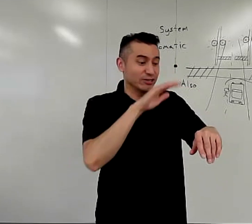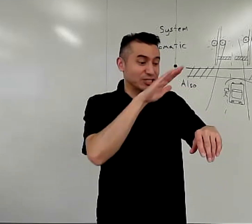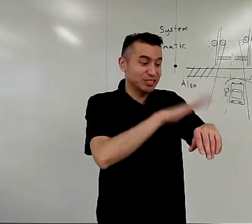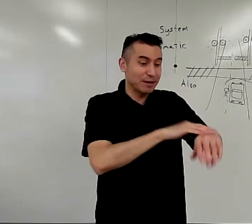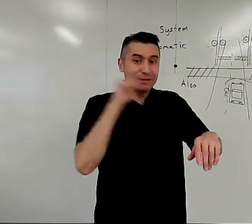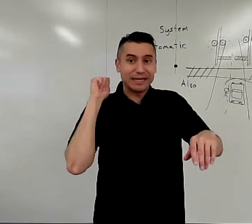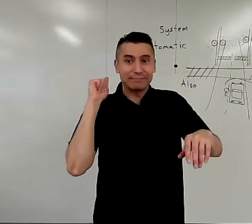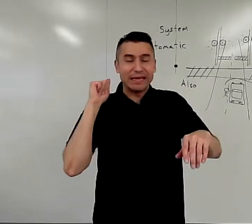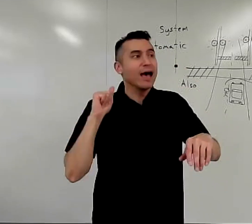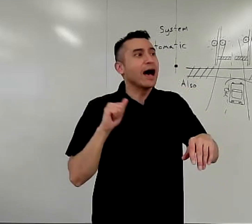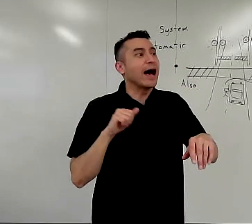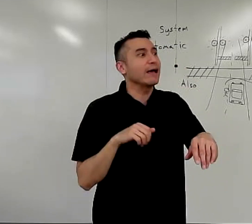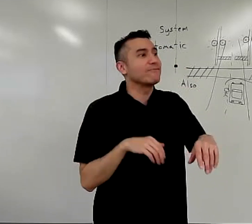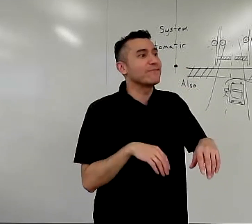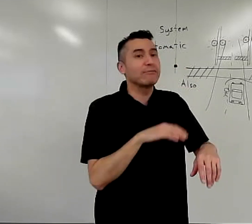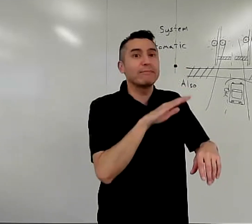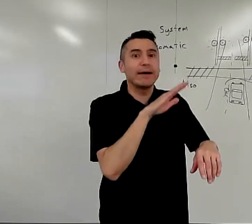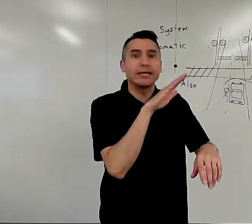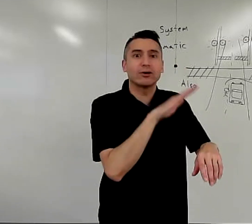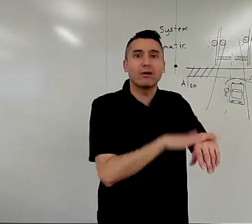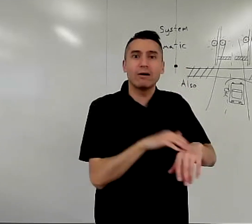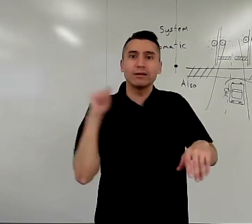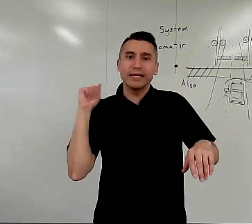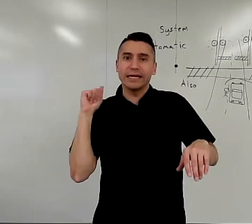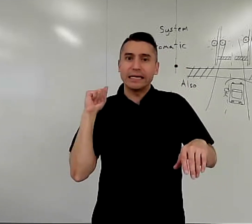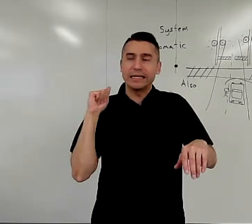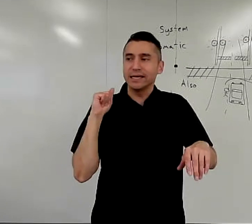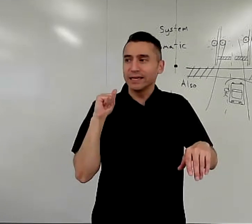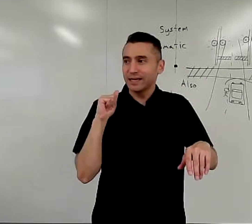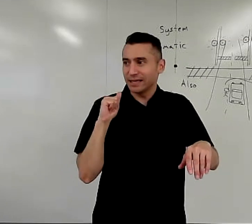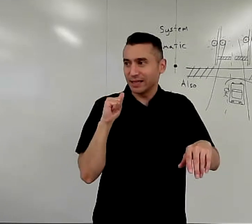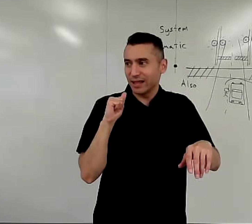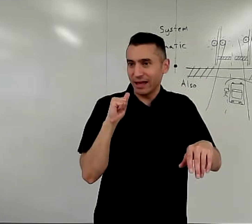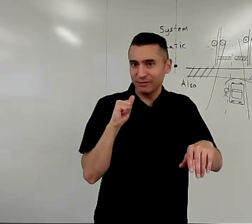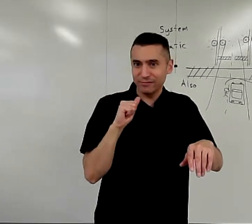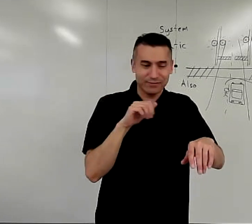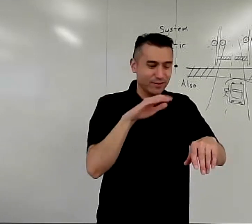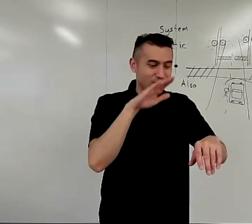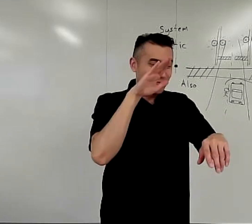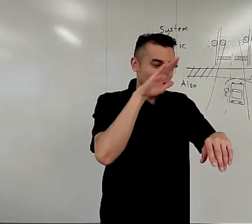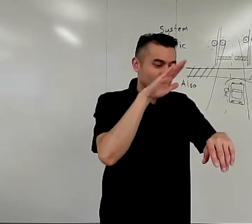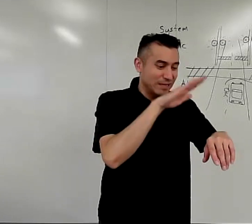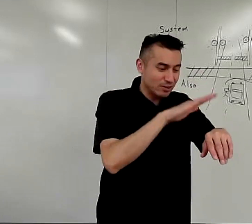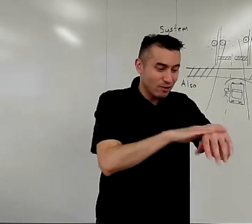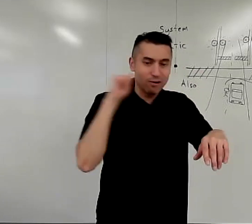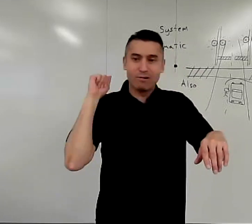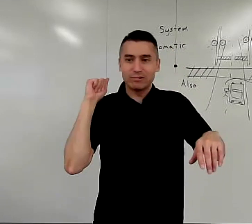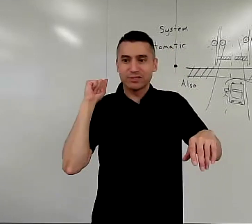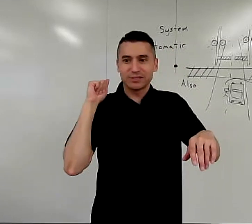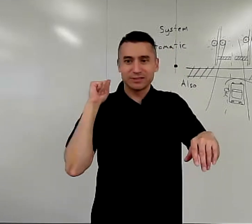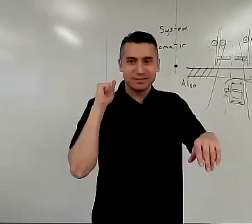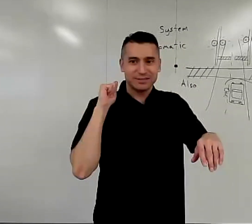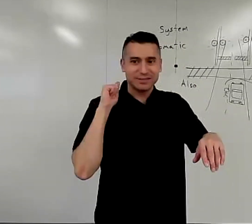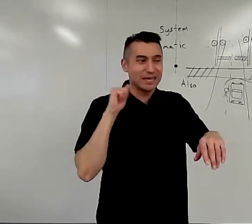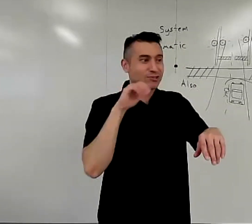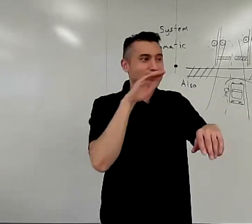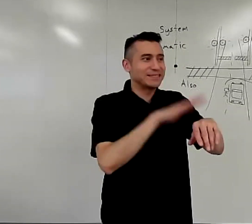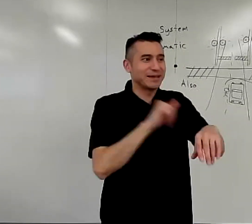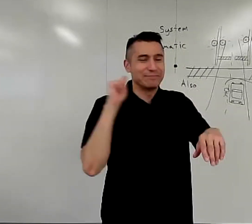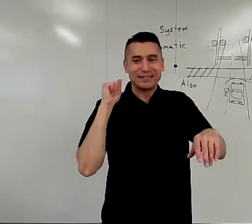are summoning me. I have found my calling in life. To be called. Yeah, to be